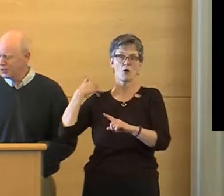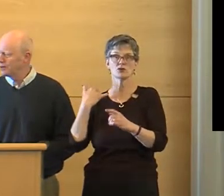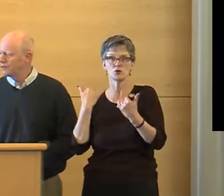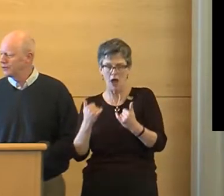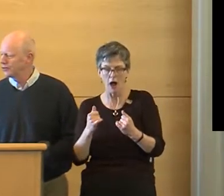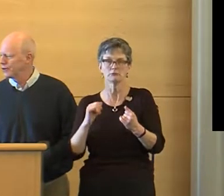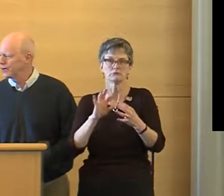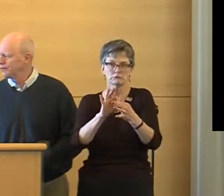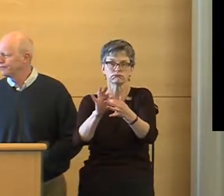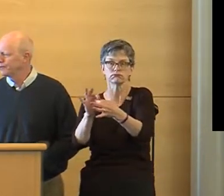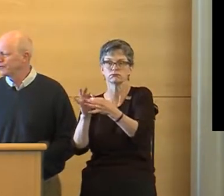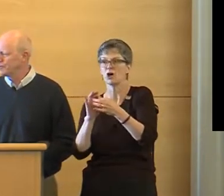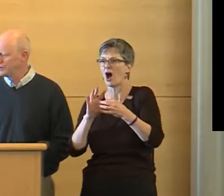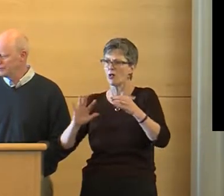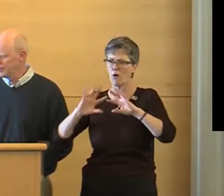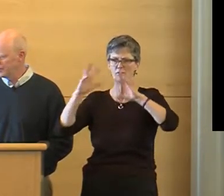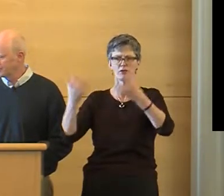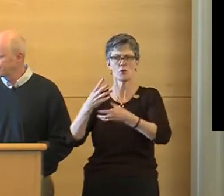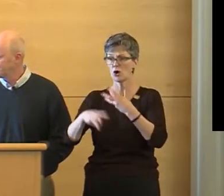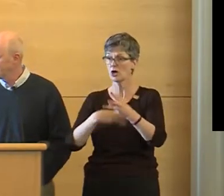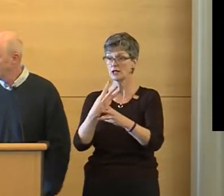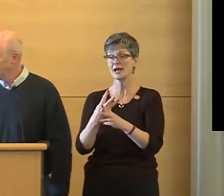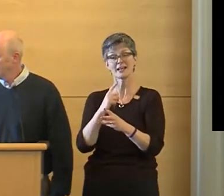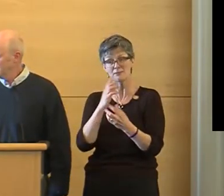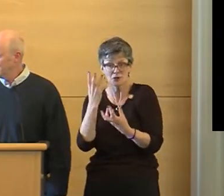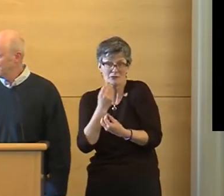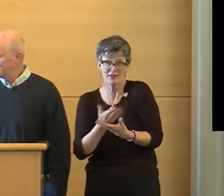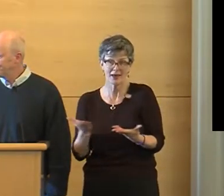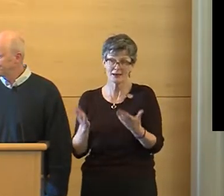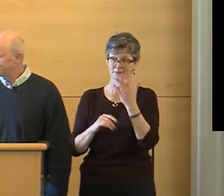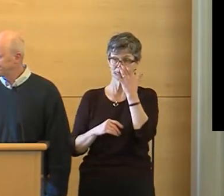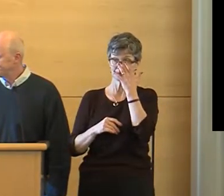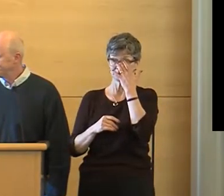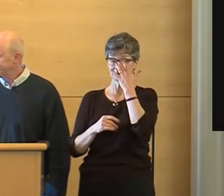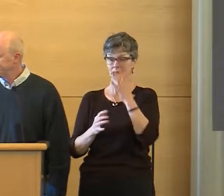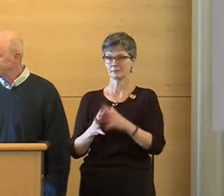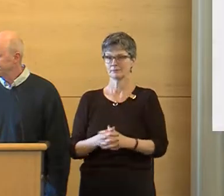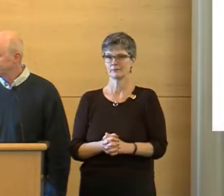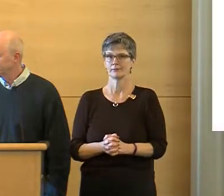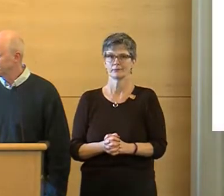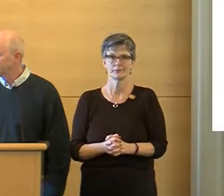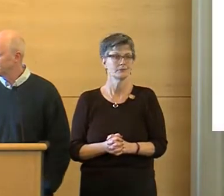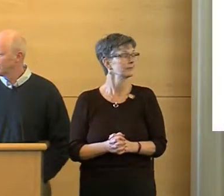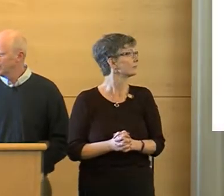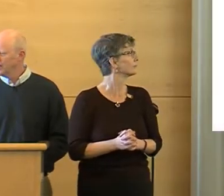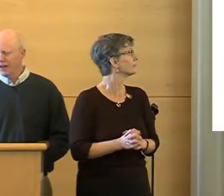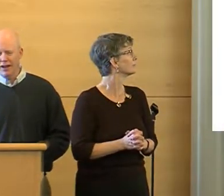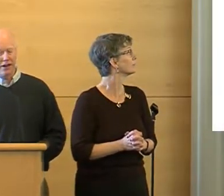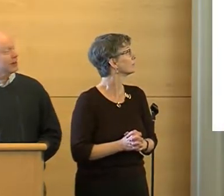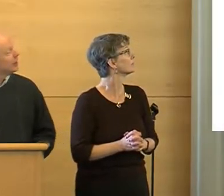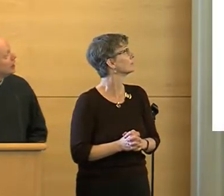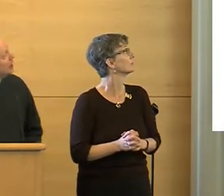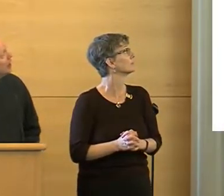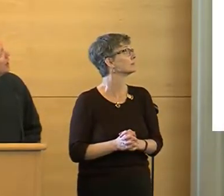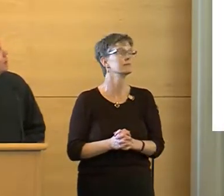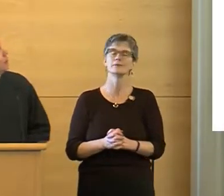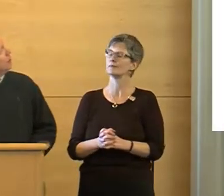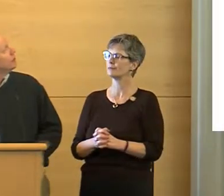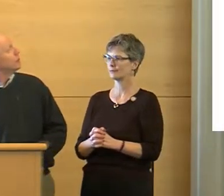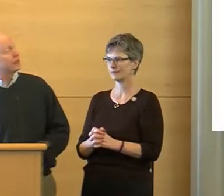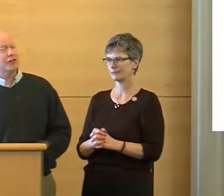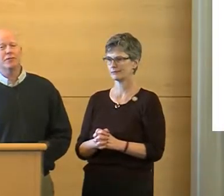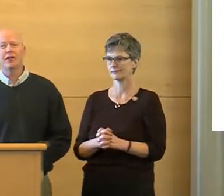really great collaboration, communication, unprecedented connection with people all over the world that